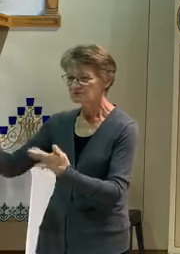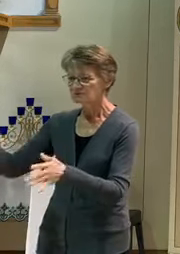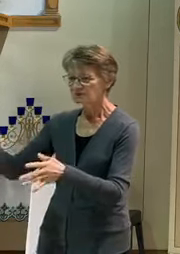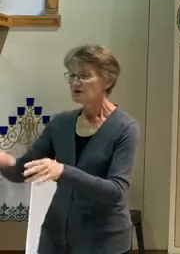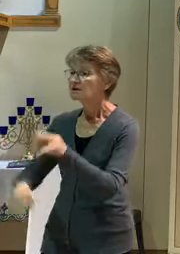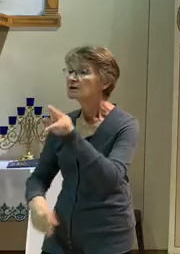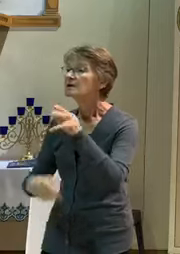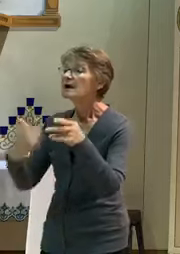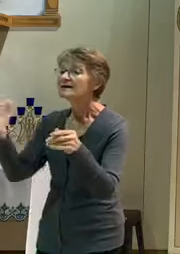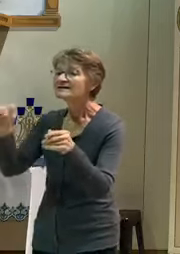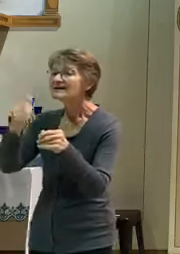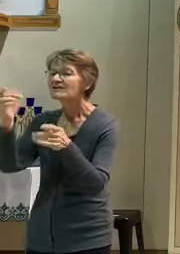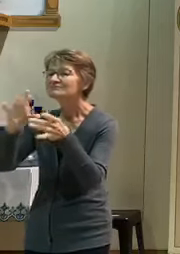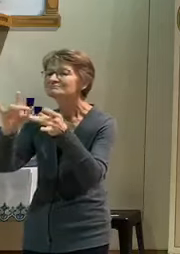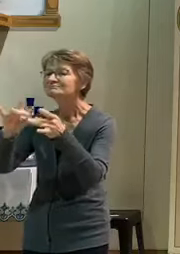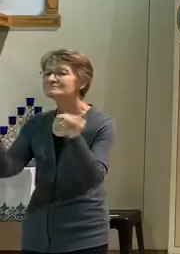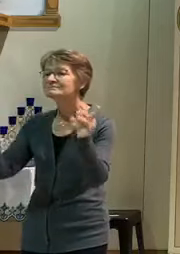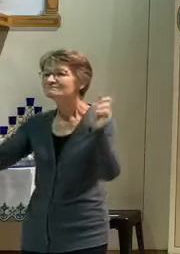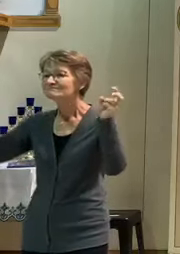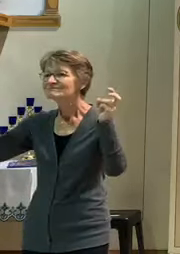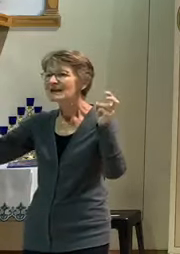strikes and you're